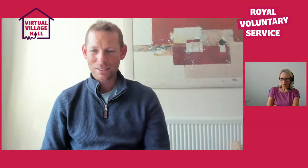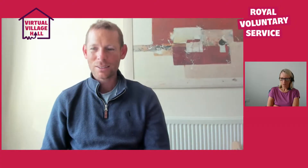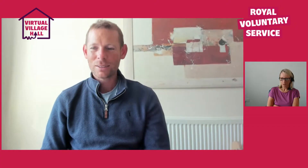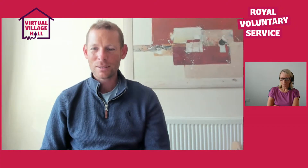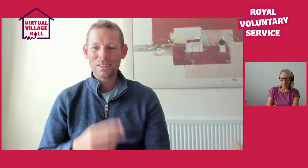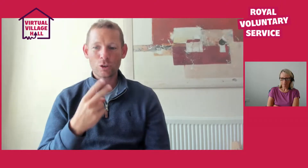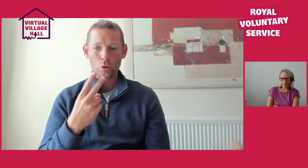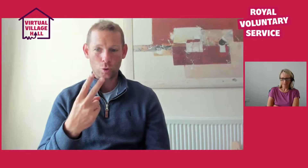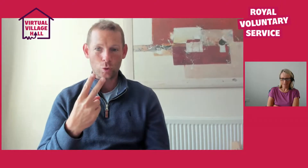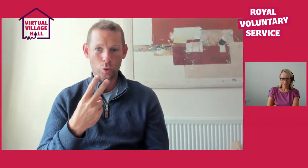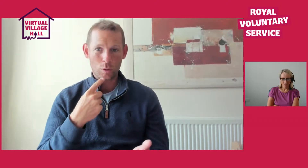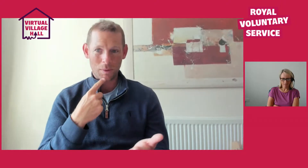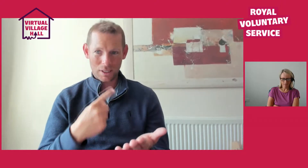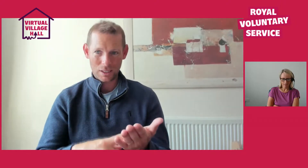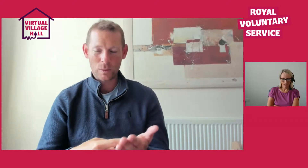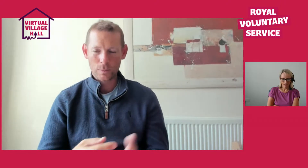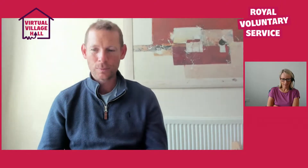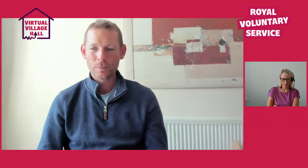Yes, Joan, you got that right.